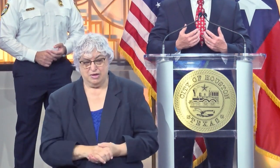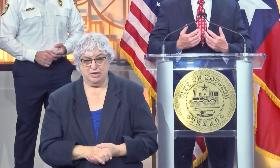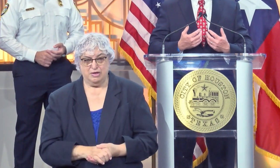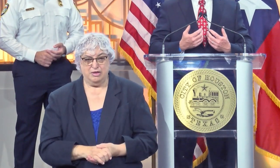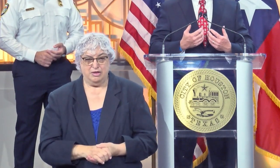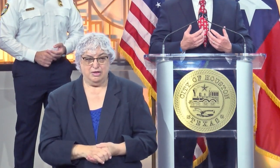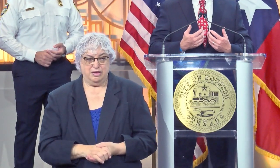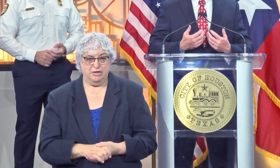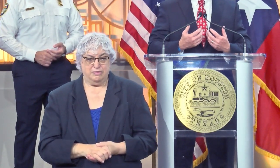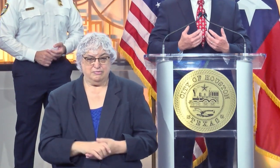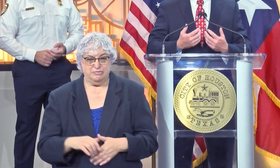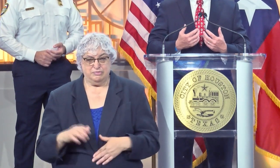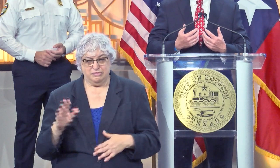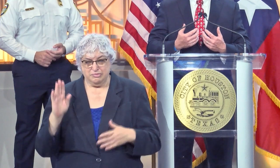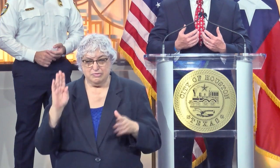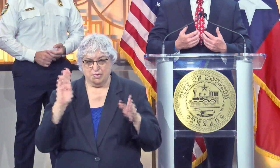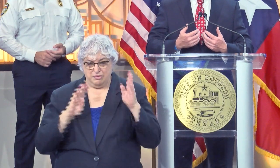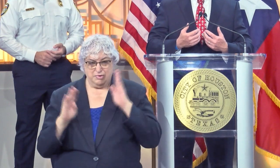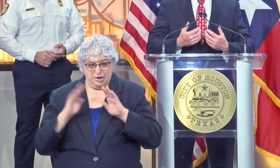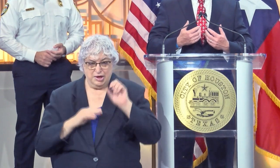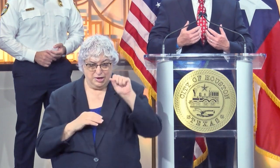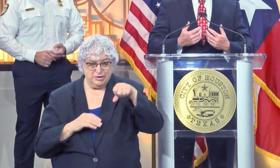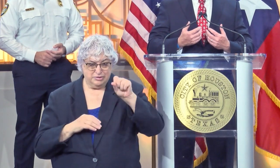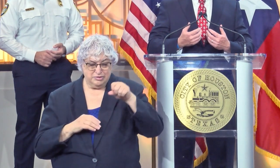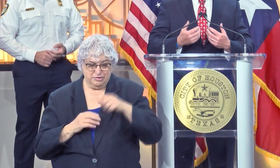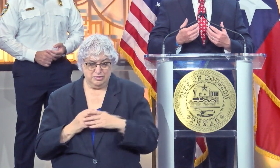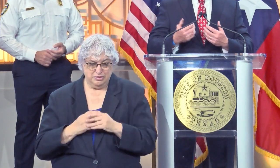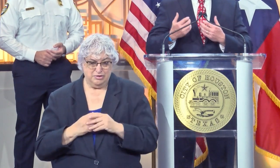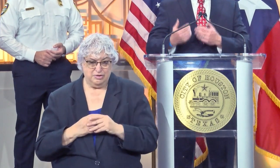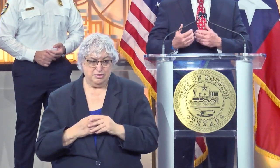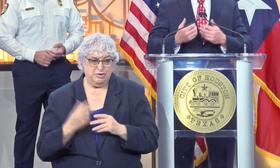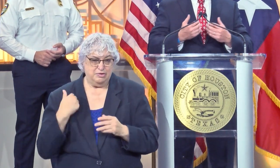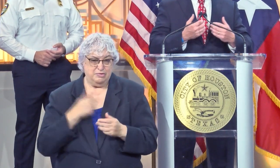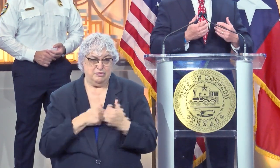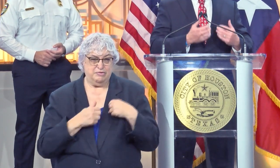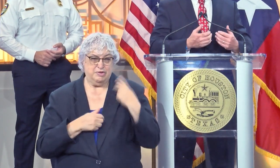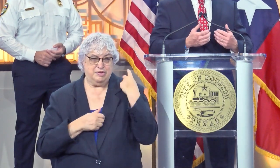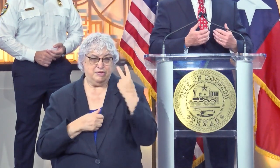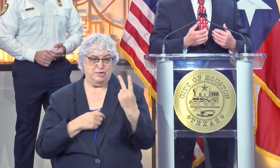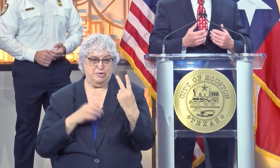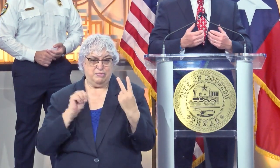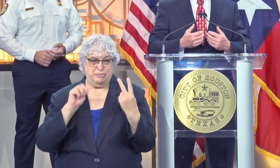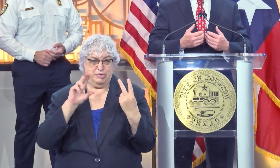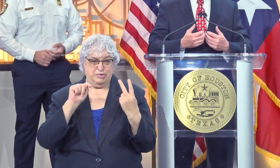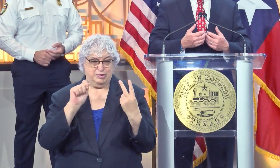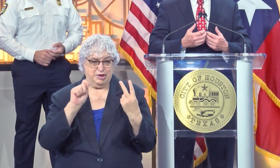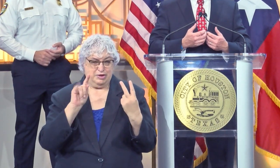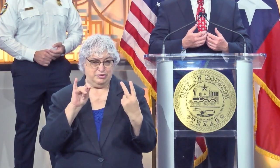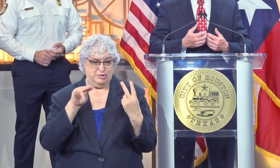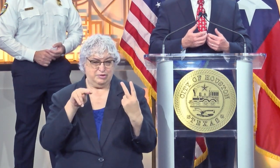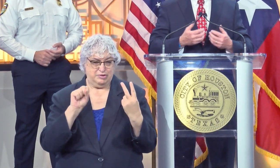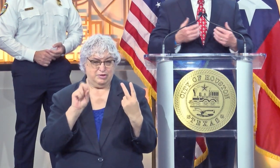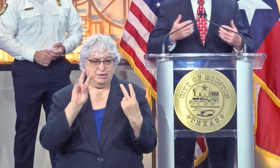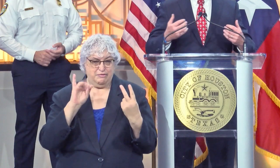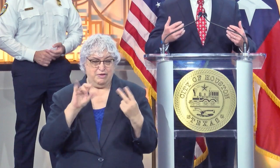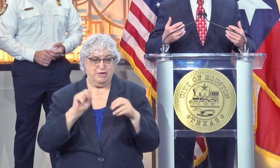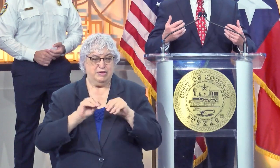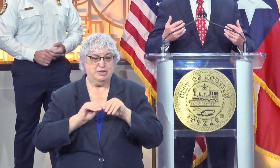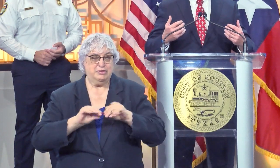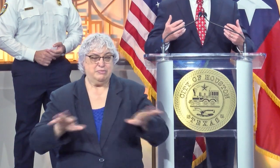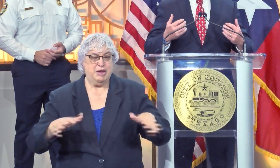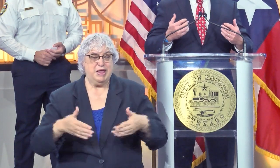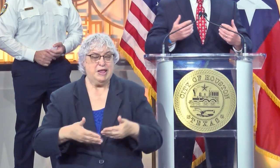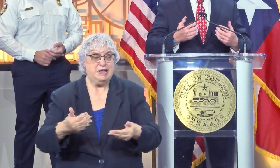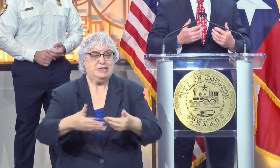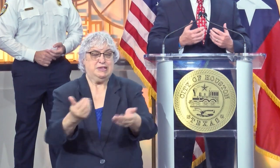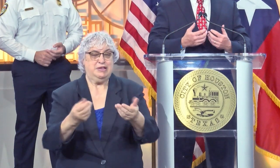look at it from a worrisome standpoint, is that we've now had 2 significant mutations that have caused the virus to spread more